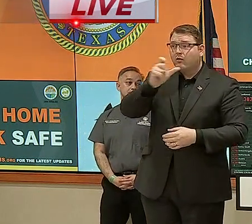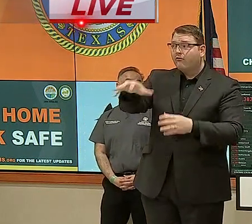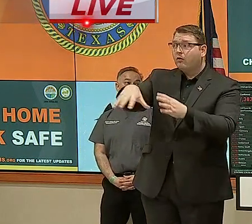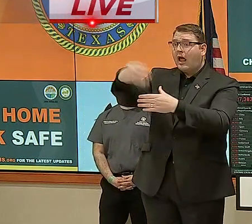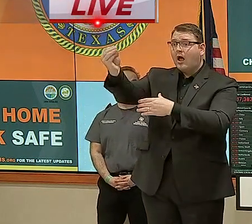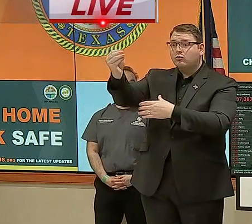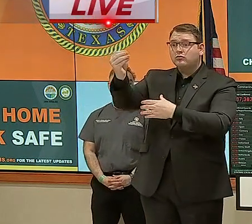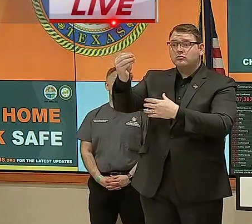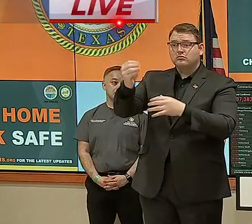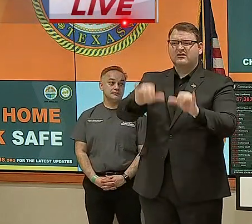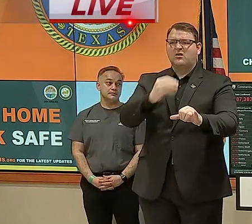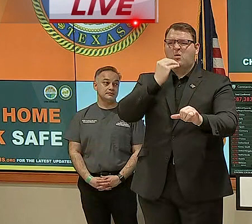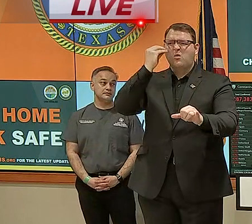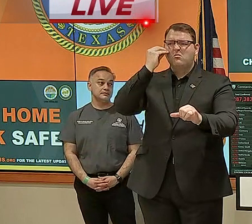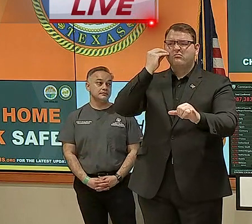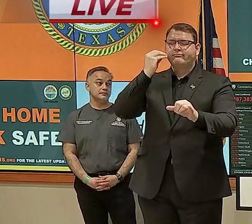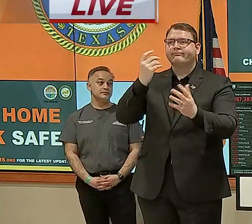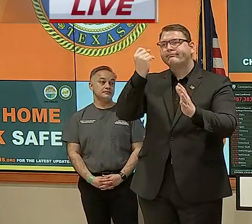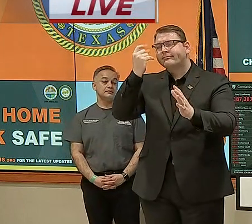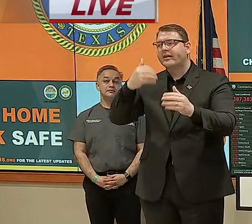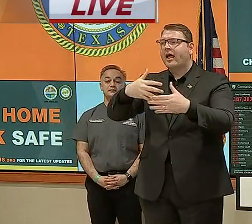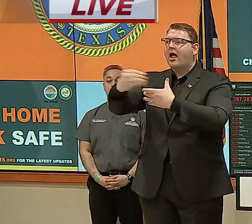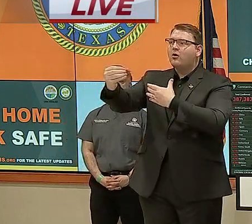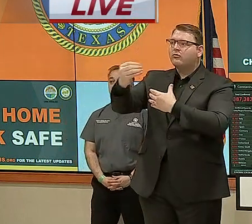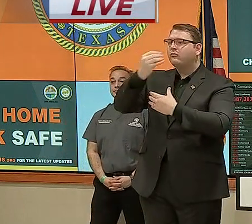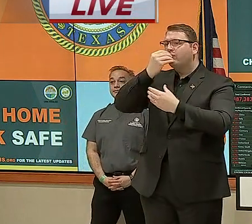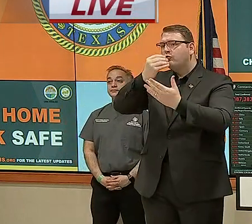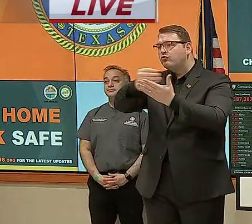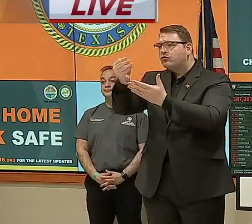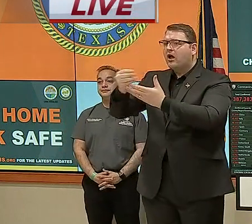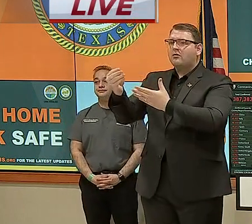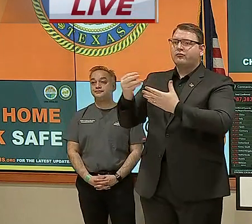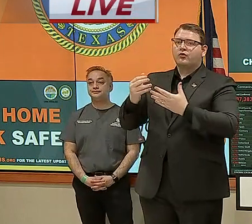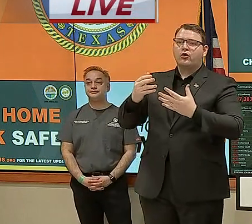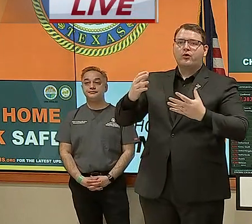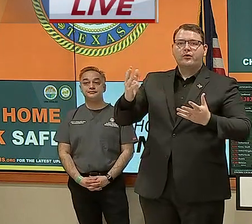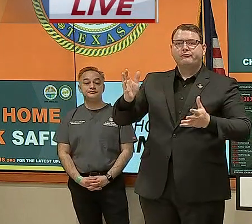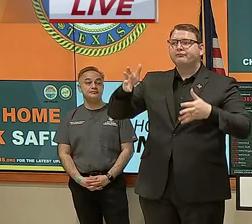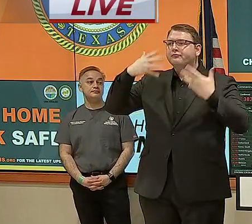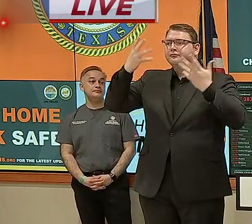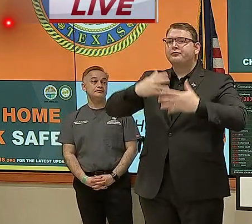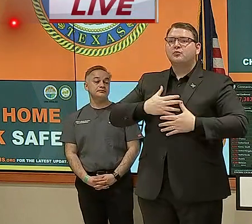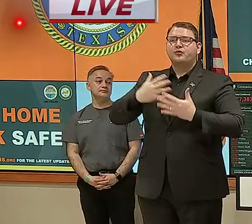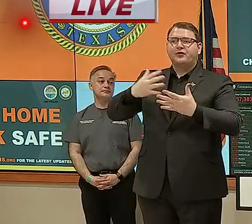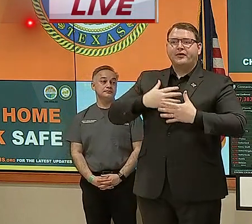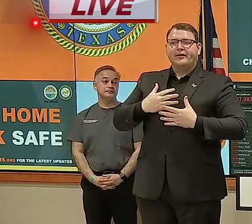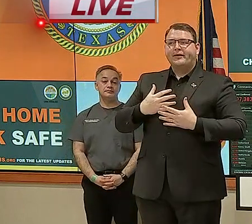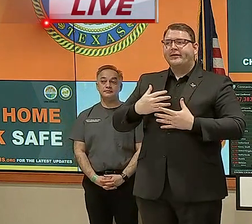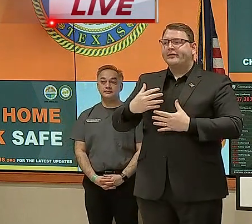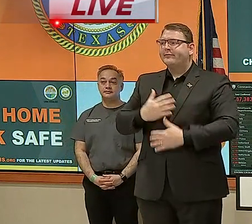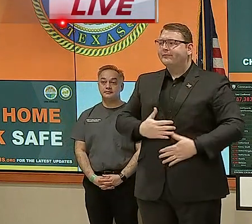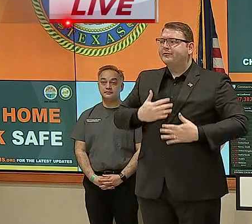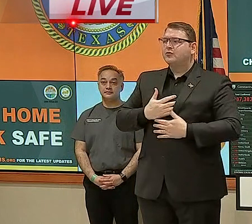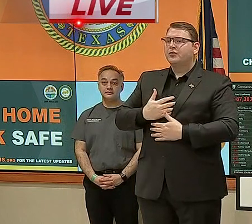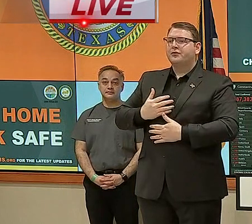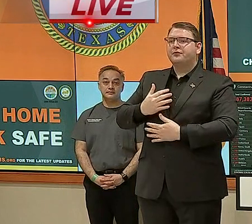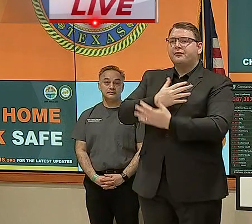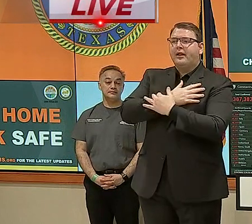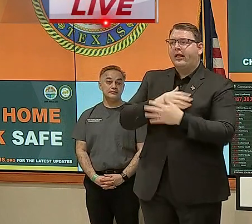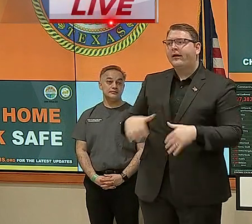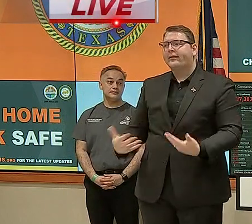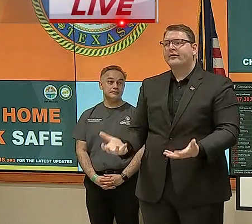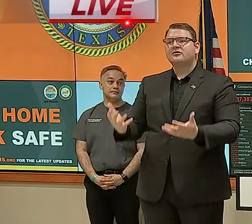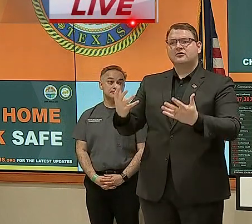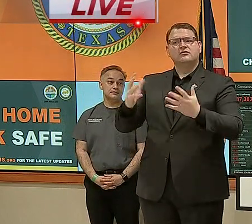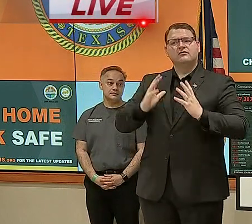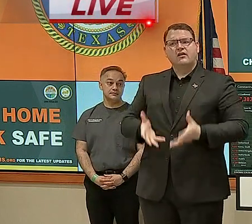for groceries or to get some fresh air, but that's it. And that's really the point that we want folks to get across. We